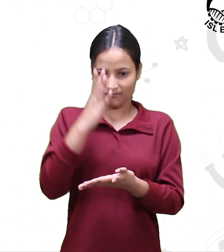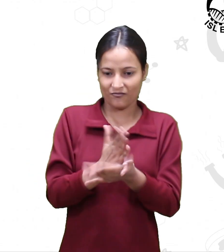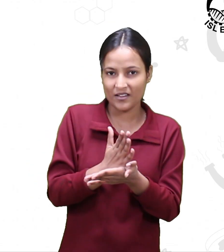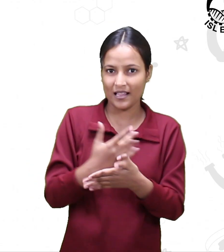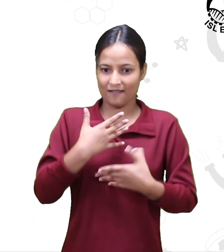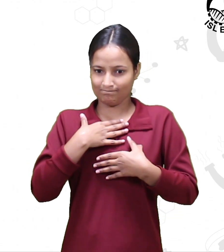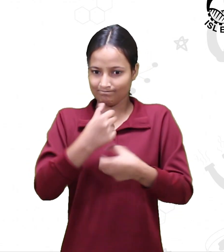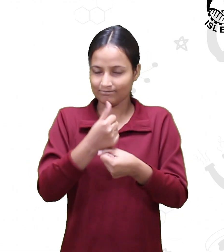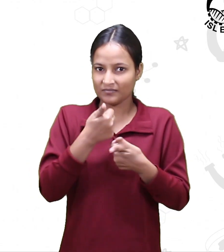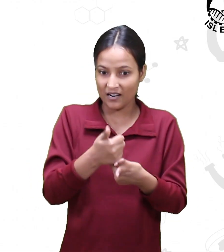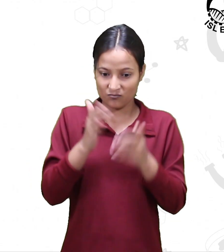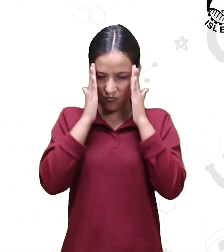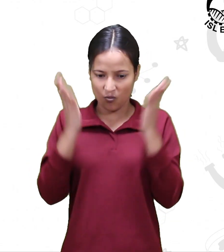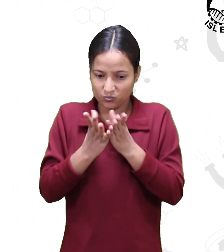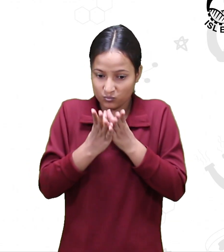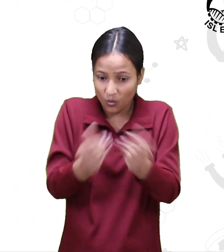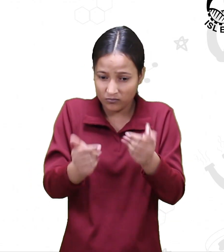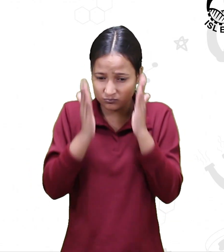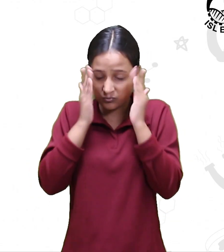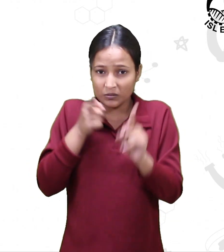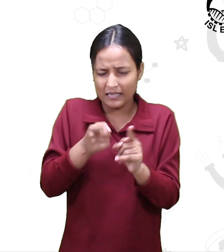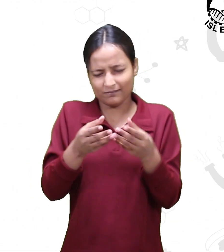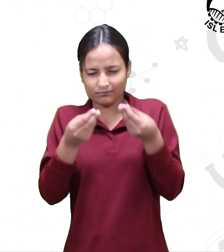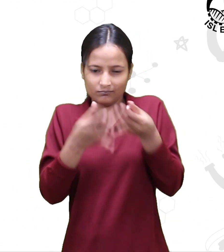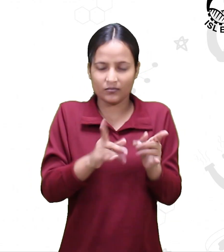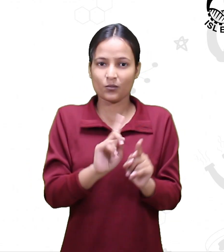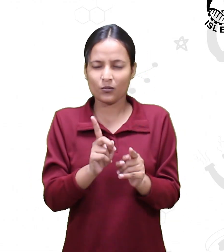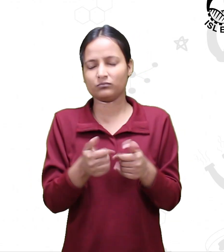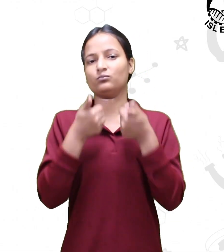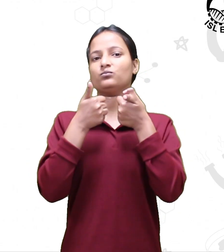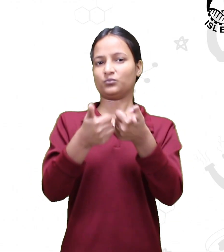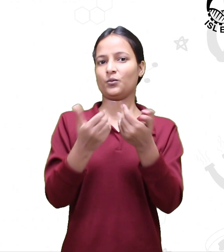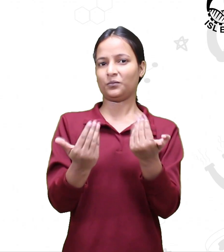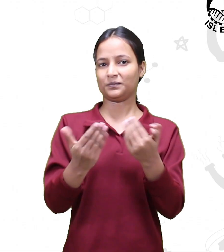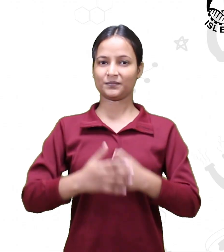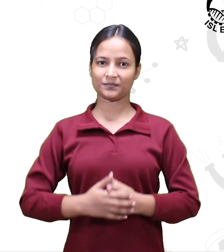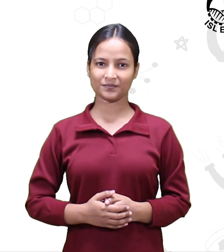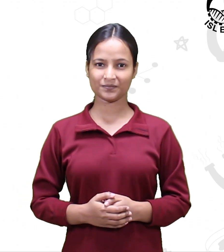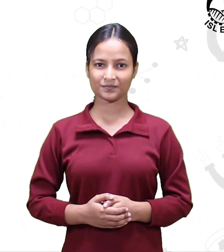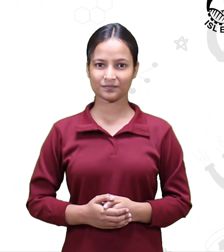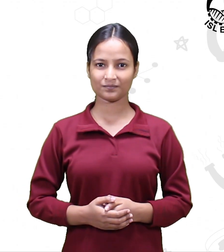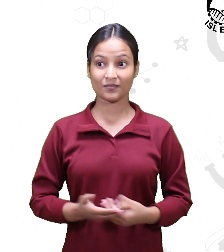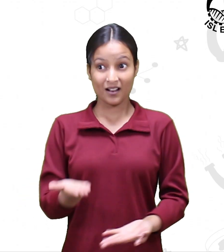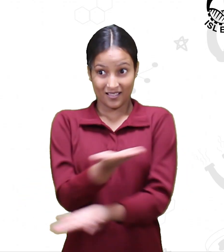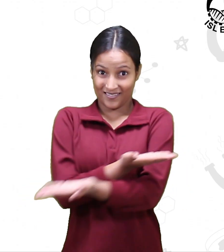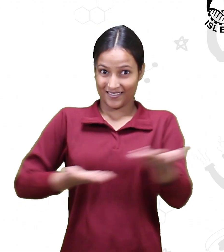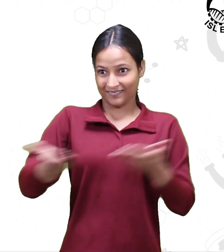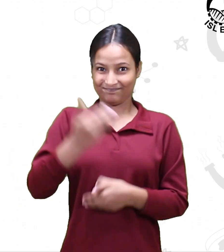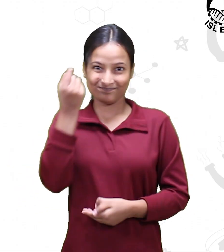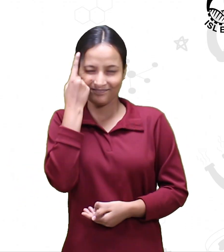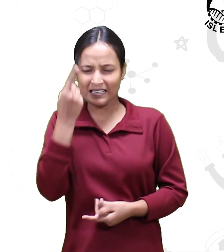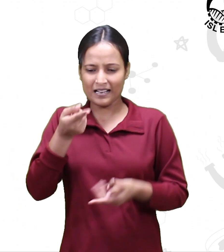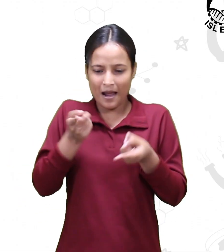faithful towards one's zeal to solve the problem, I think it works out in the end. Do you now understand why do